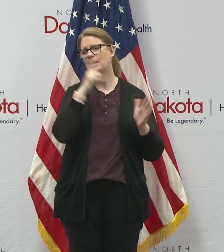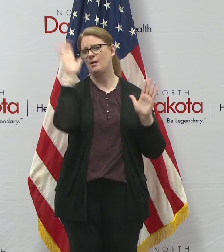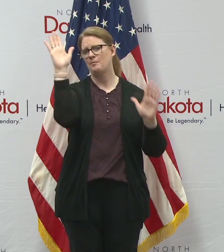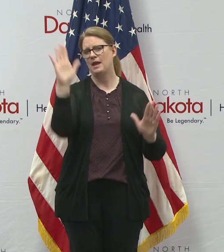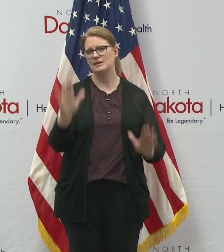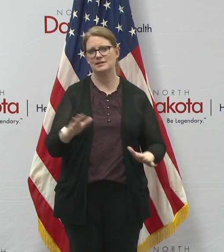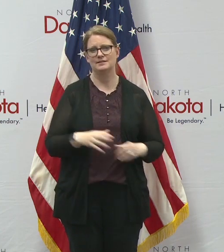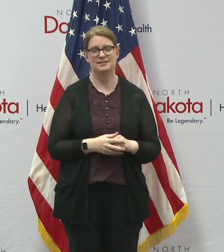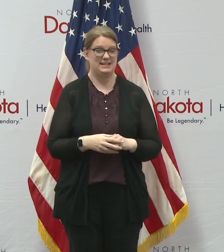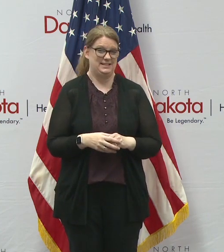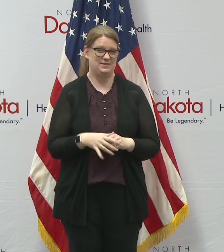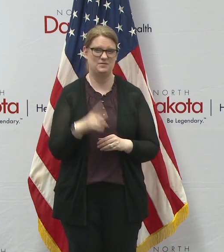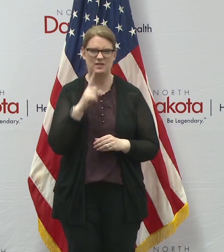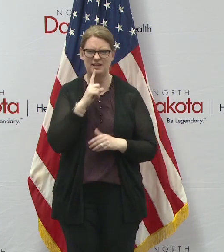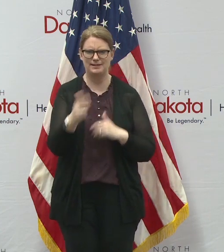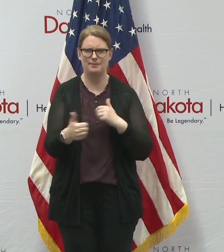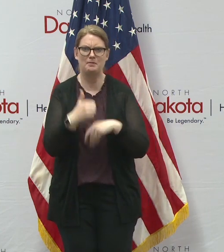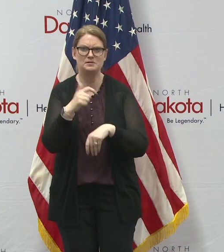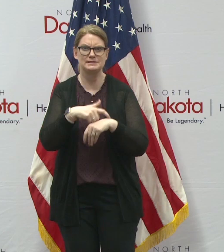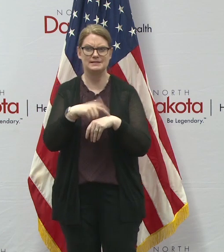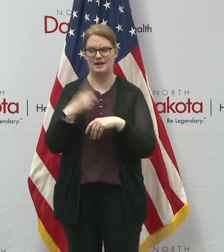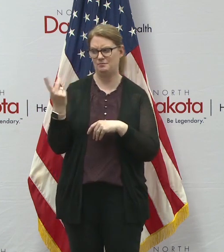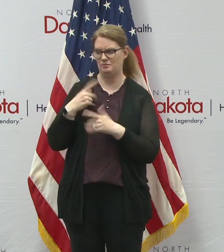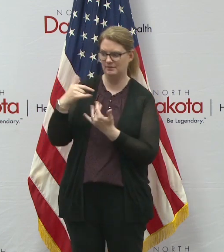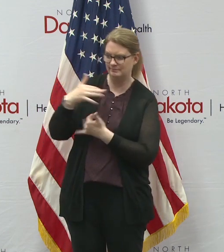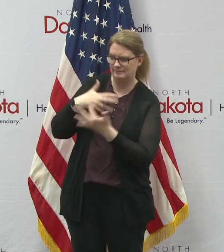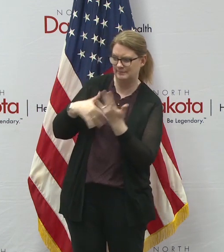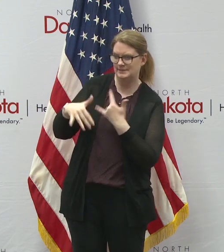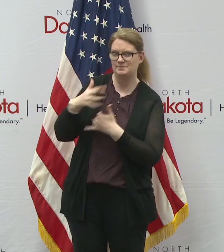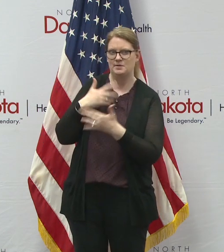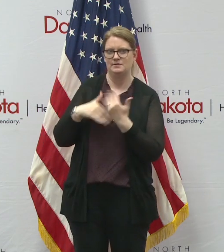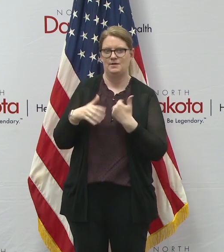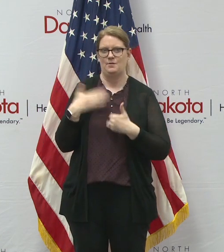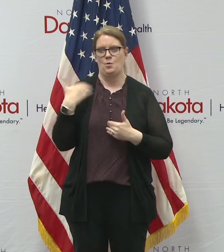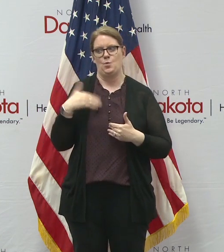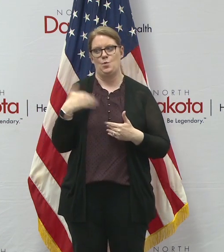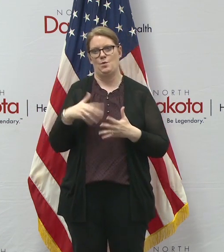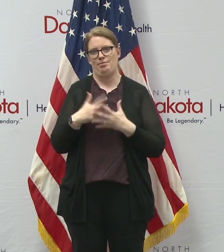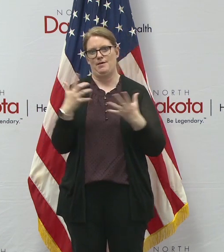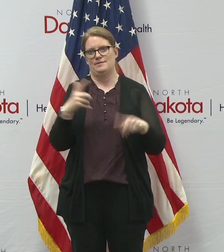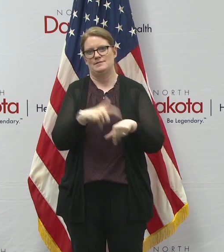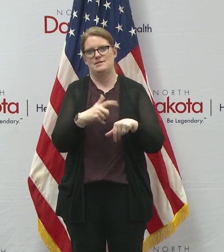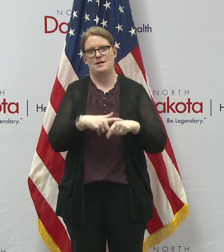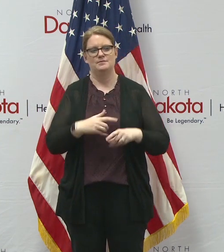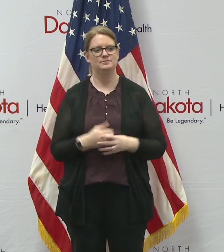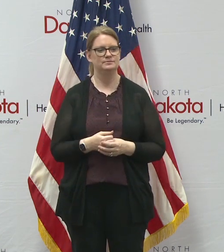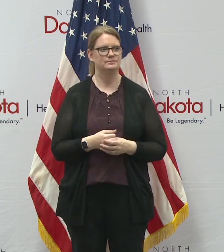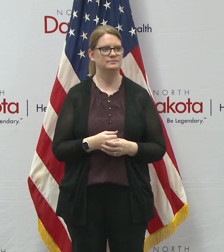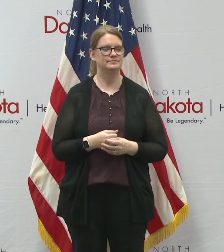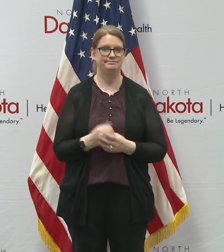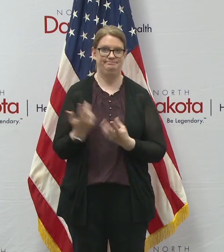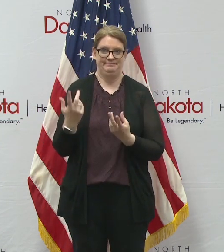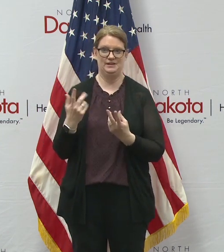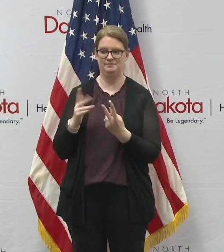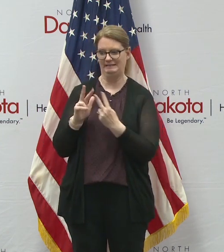most amount of time she's ever had to spend with me, I'm certain, in her life too. So because this is neither of us